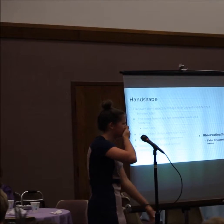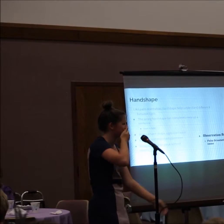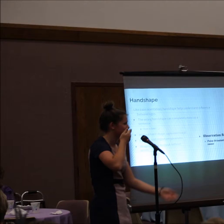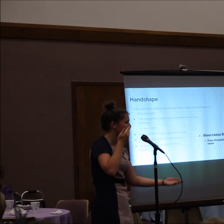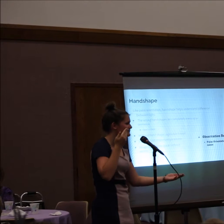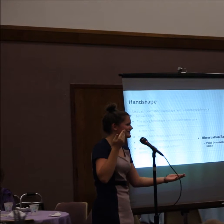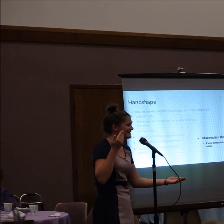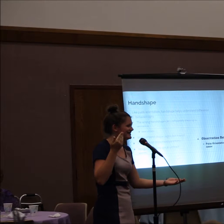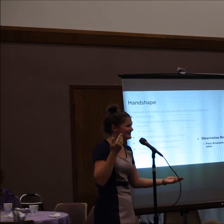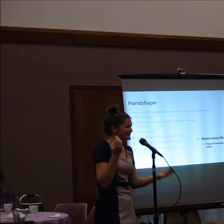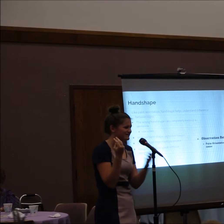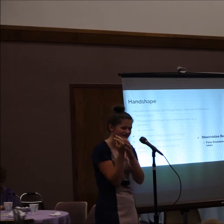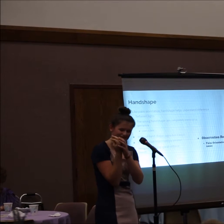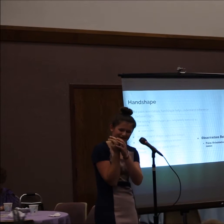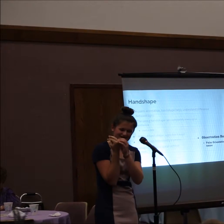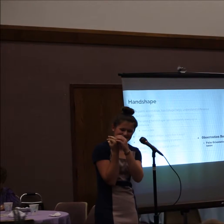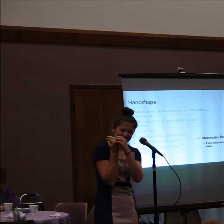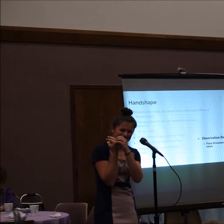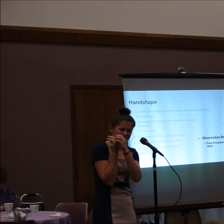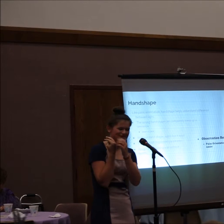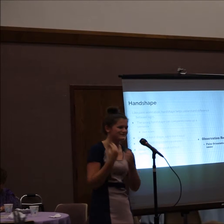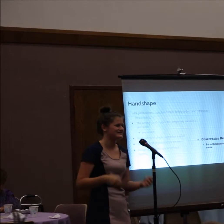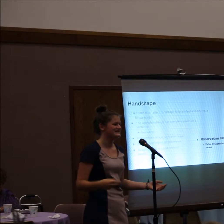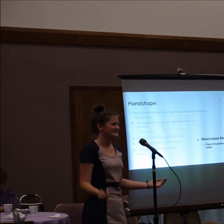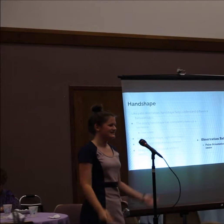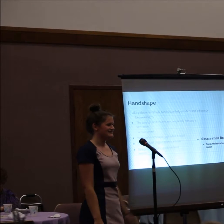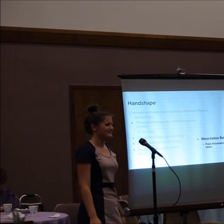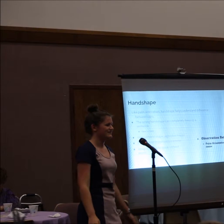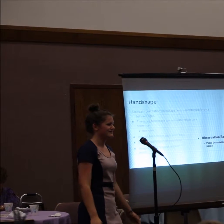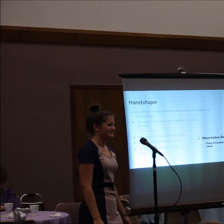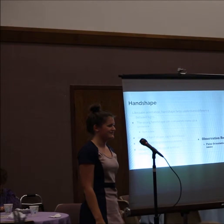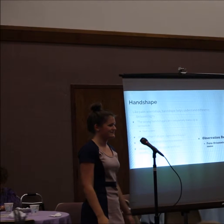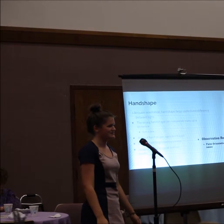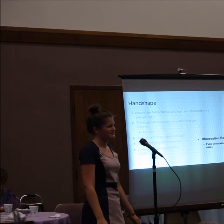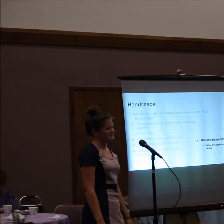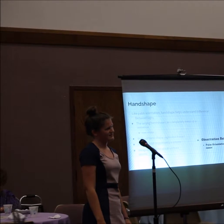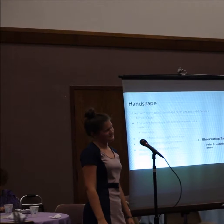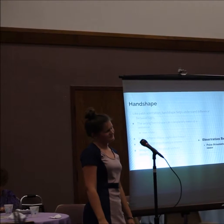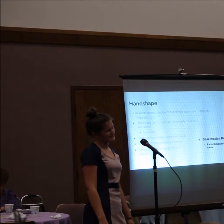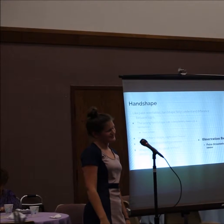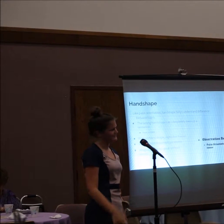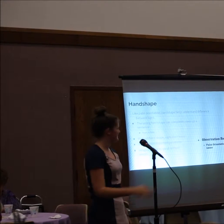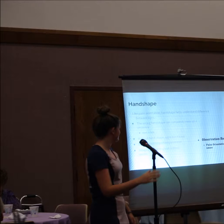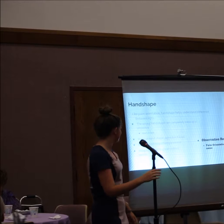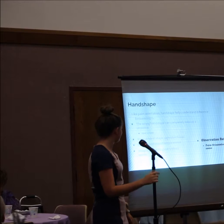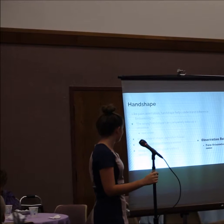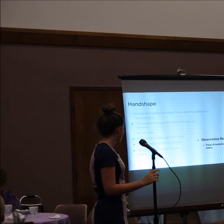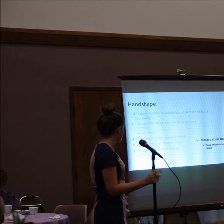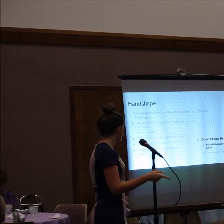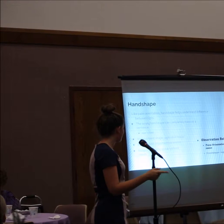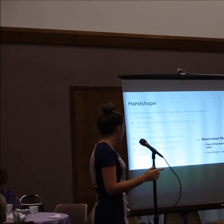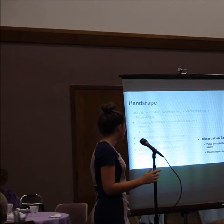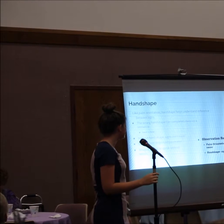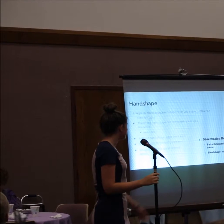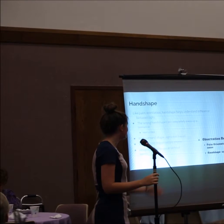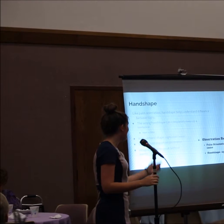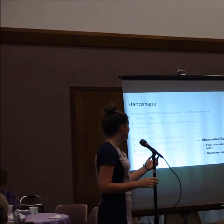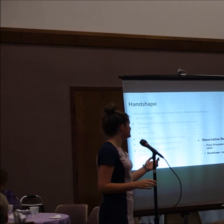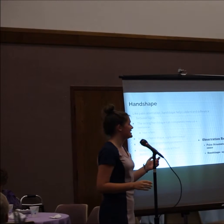this. Some people will get it, they're like, okay, I see a little bit, but they're just going to be really confused. Yeah. And the second thing, handshake.